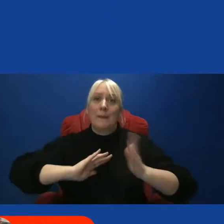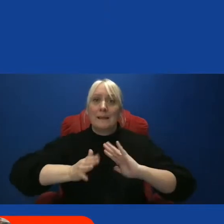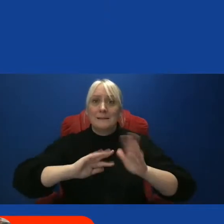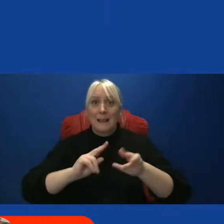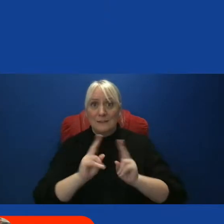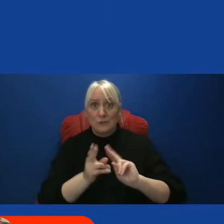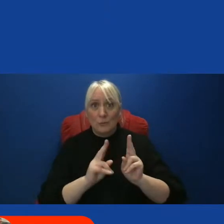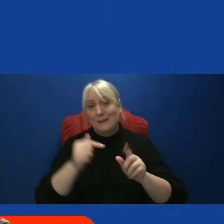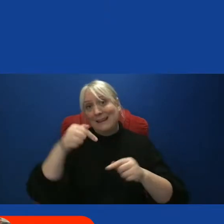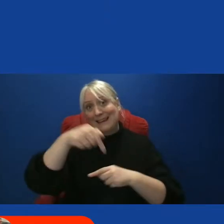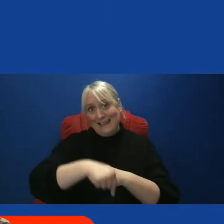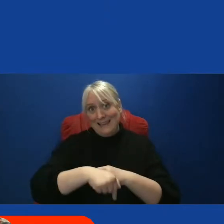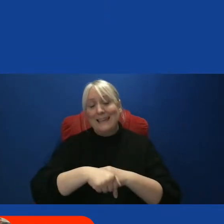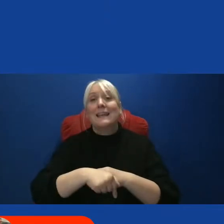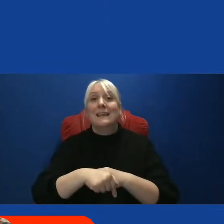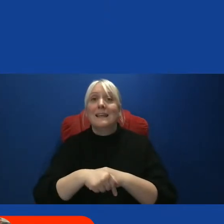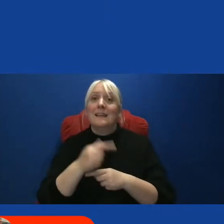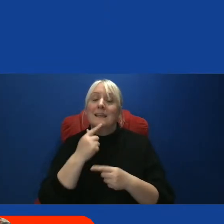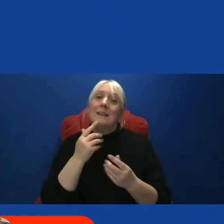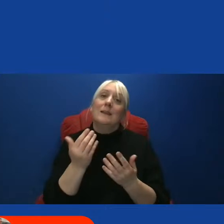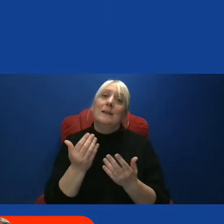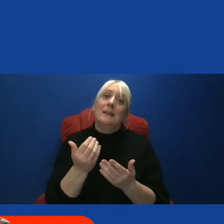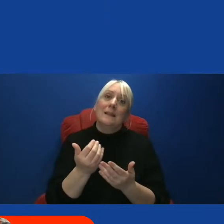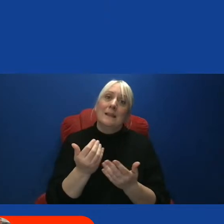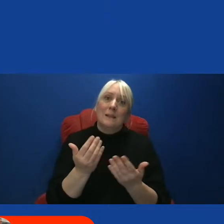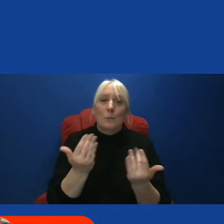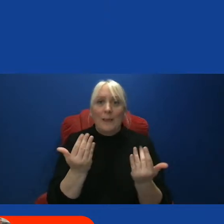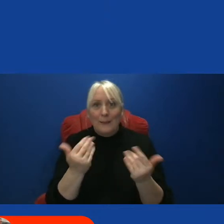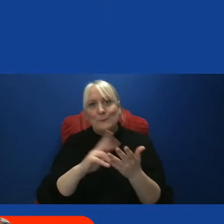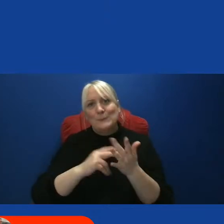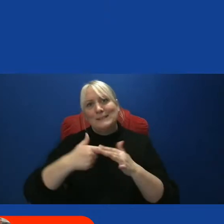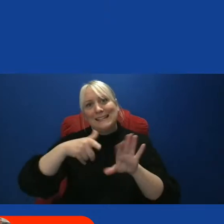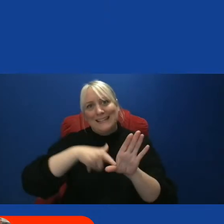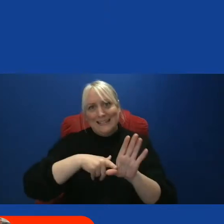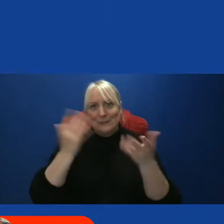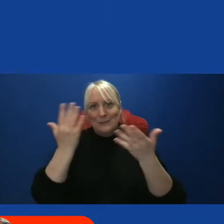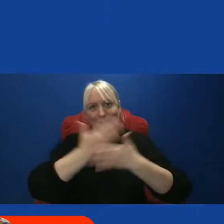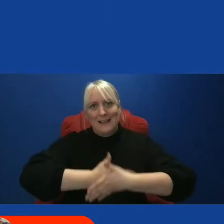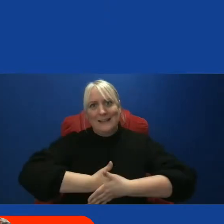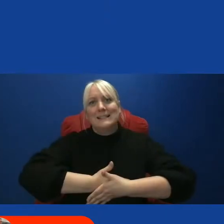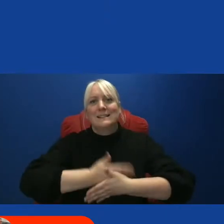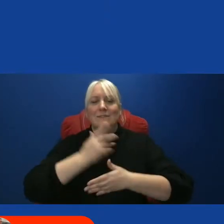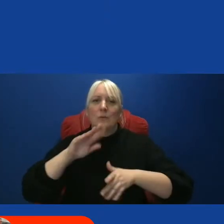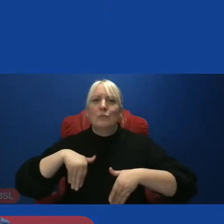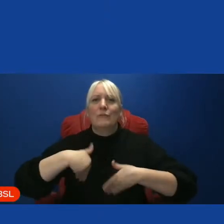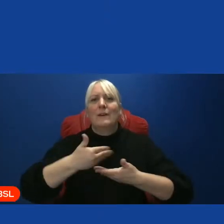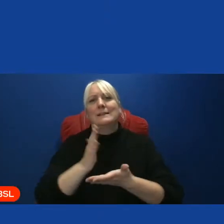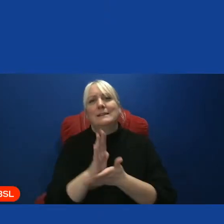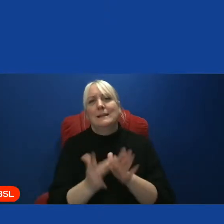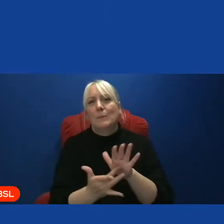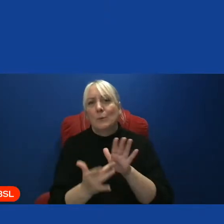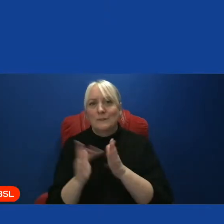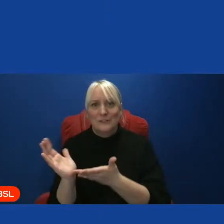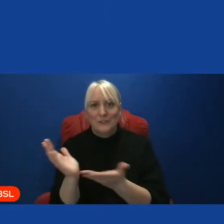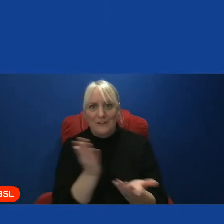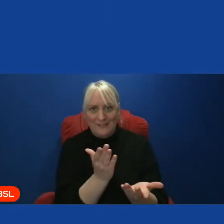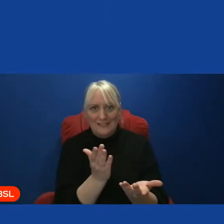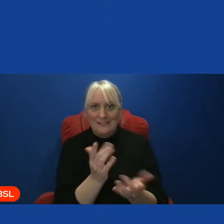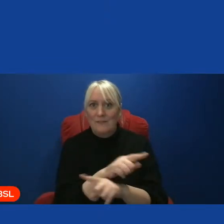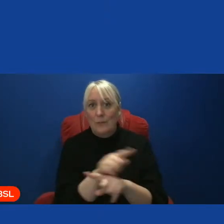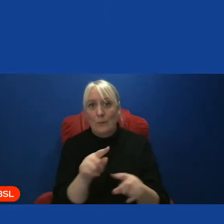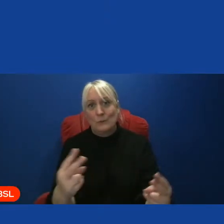provide services, and a really warm welcome, Nikki, tonight for attending and providing such an important service for those